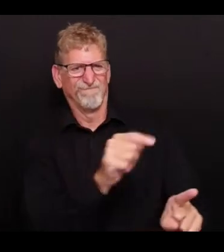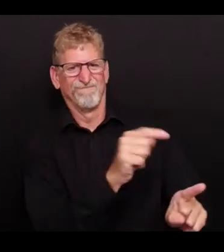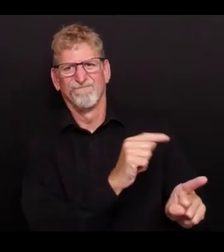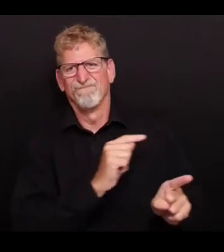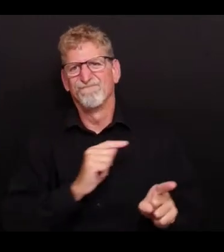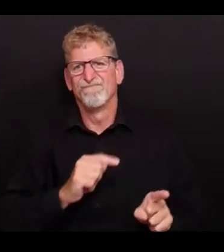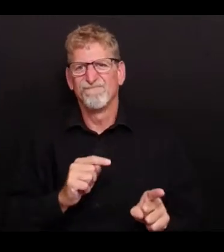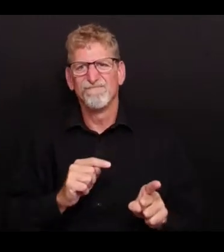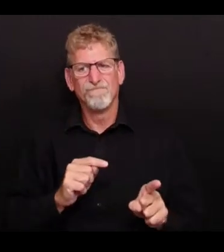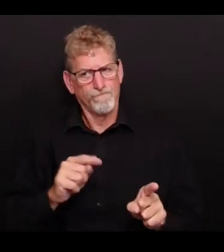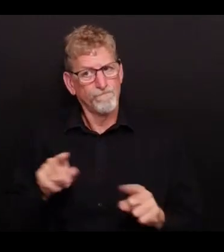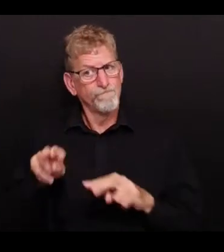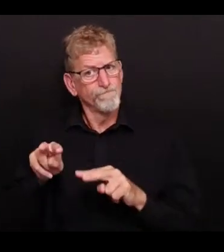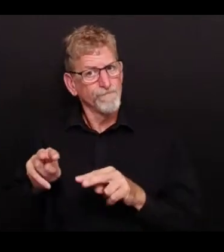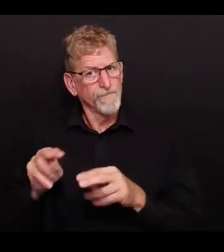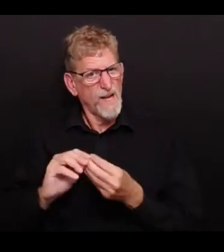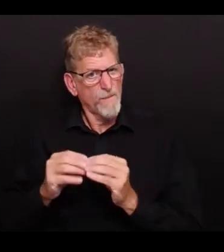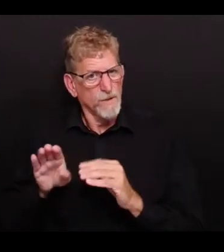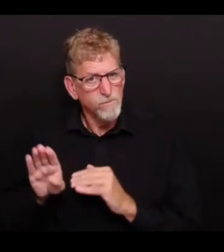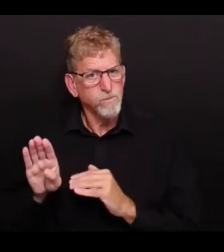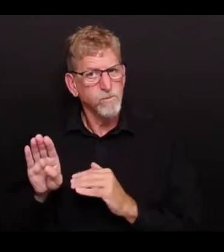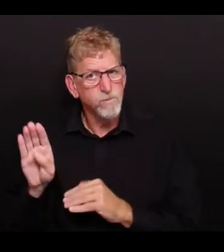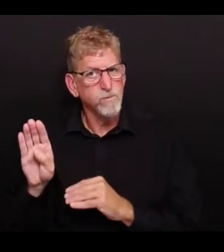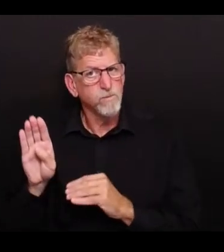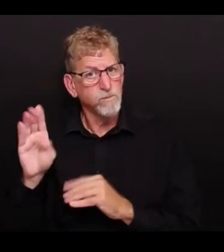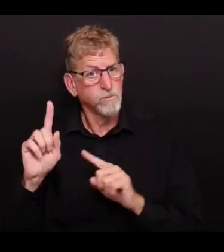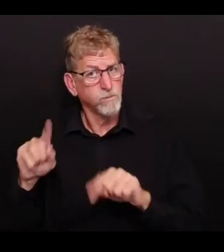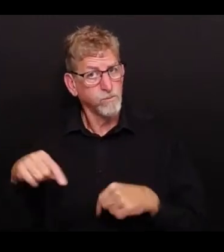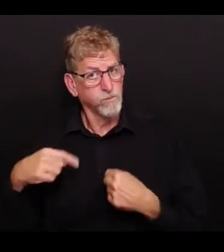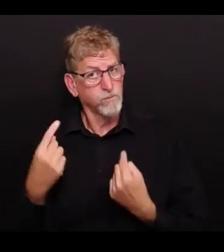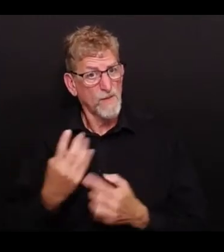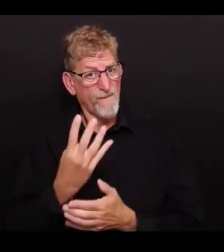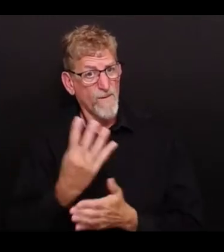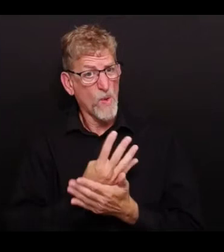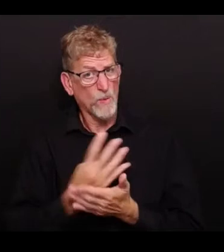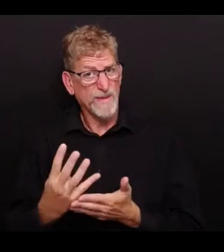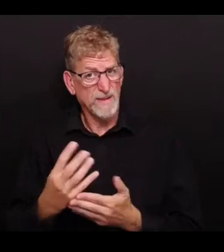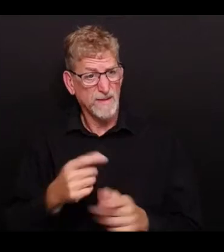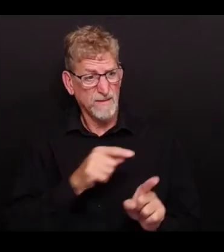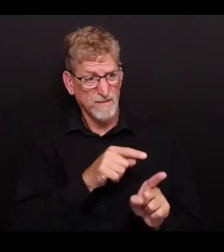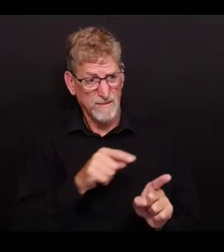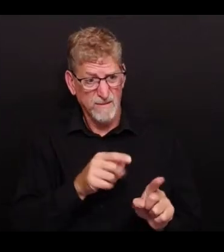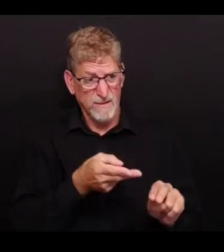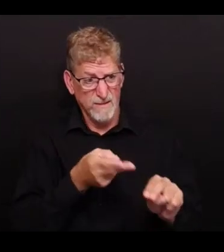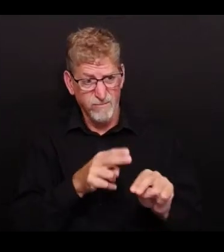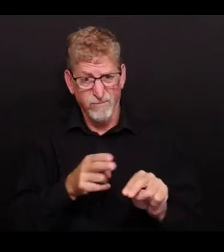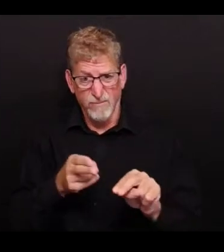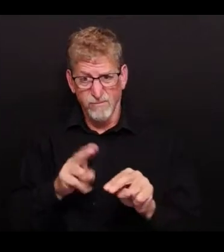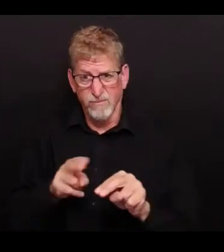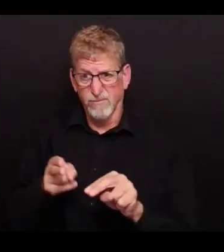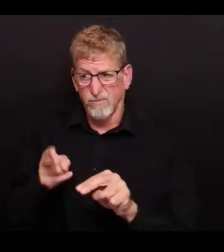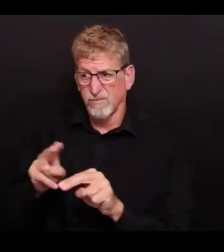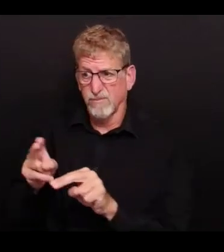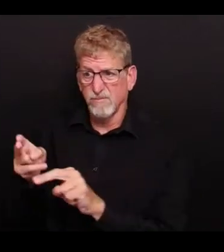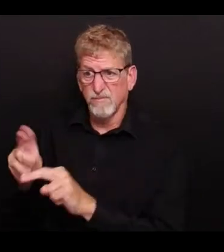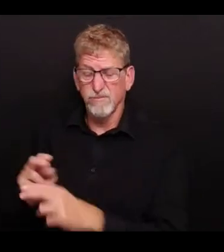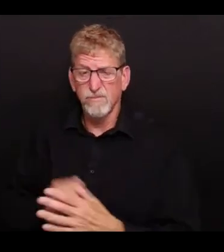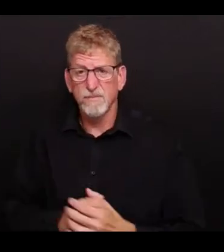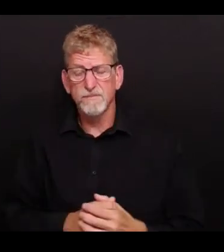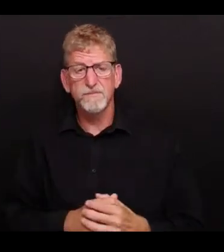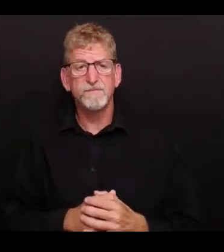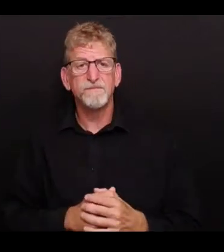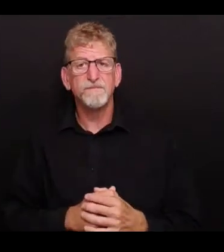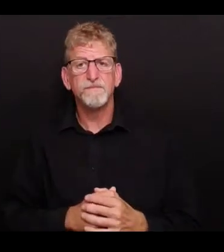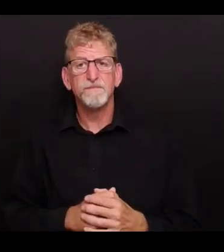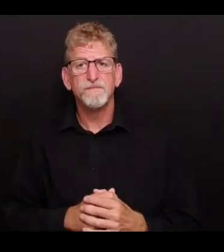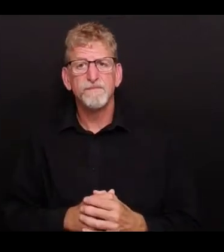rate over each of the past 4 weeks, and that's a bit of a bright spot, relatively speaking. But we do remain